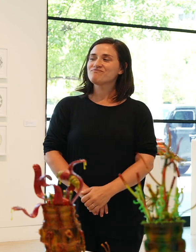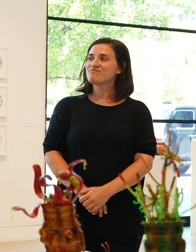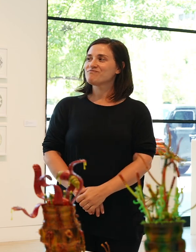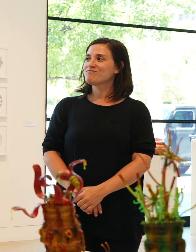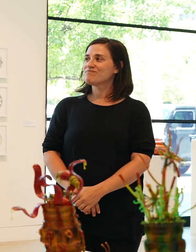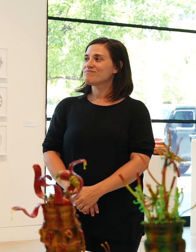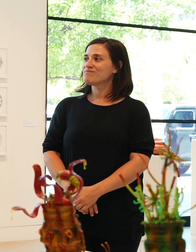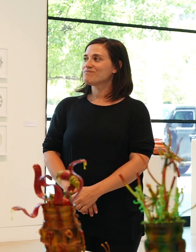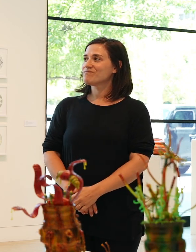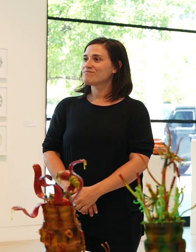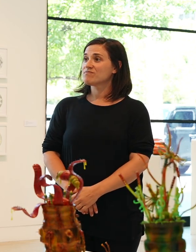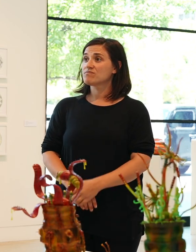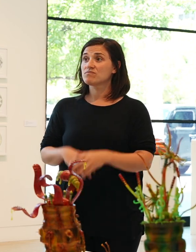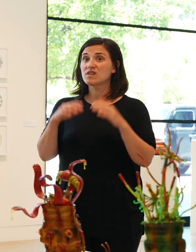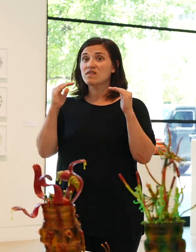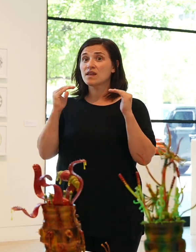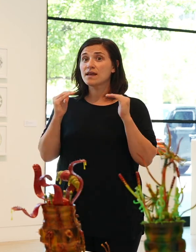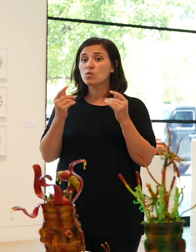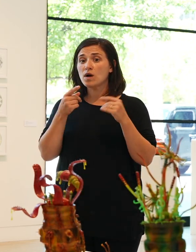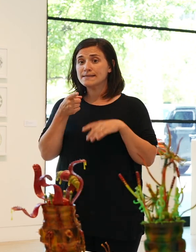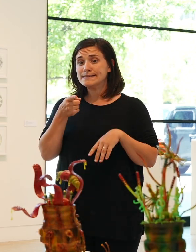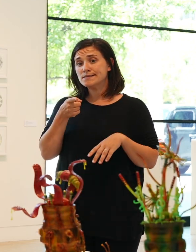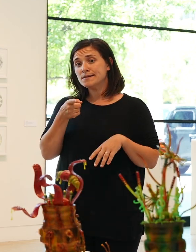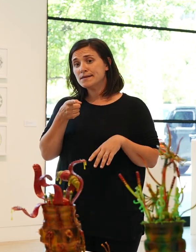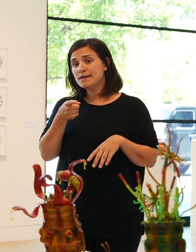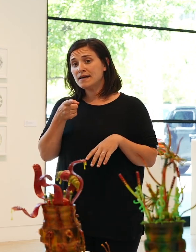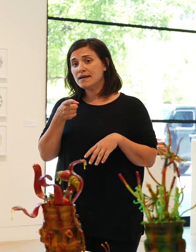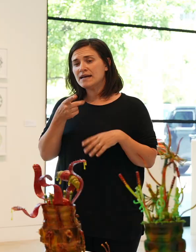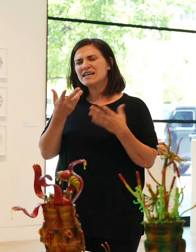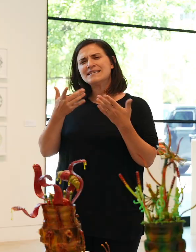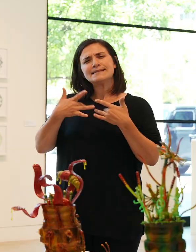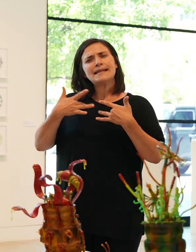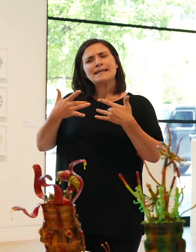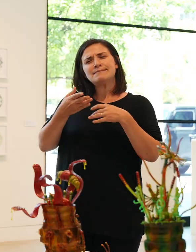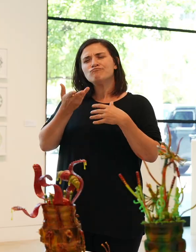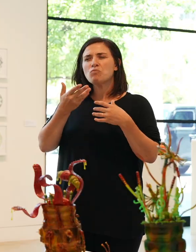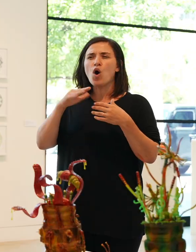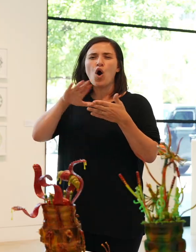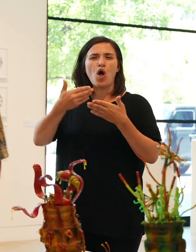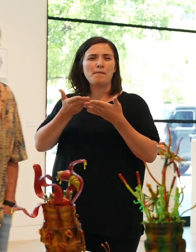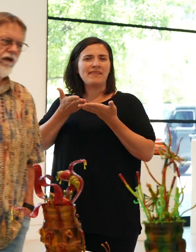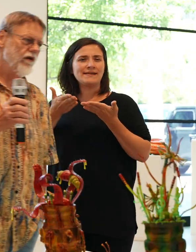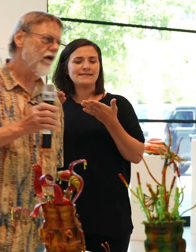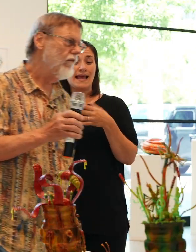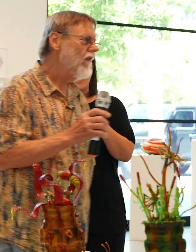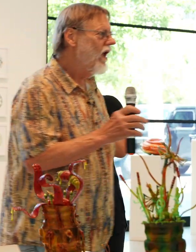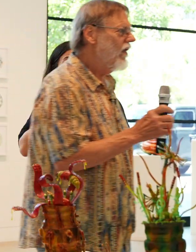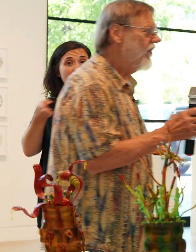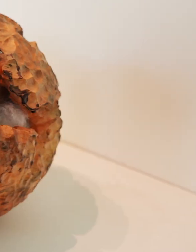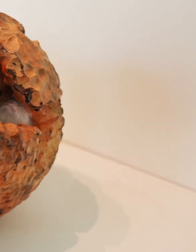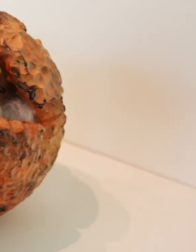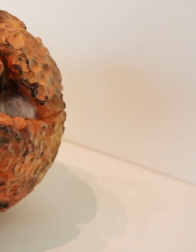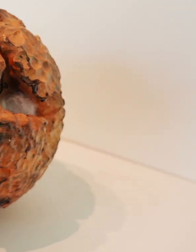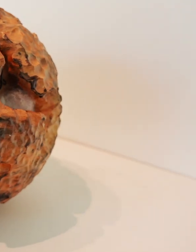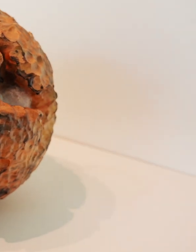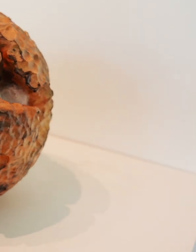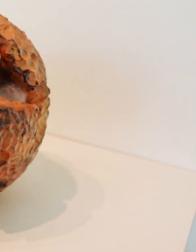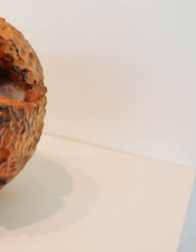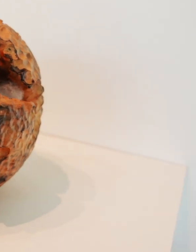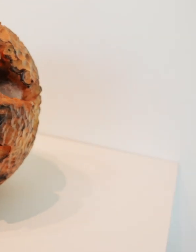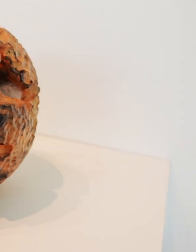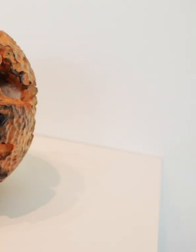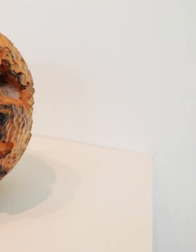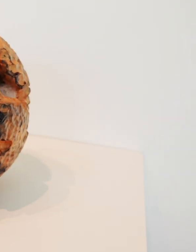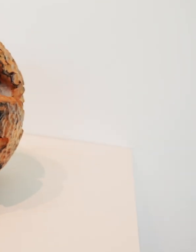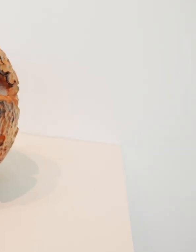And then I'm trying to think, this was after COVID, but we got a piece in here that